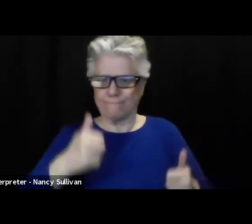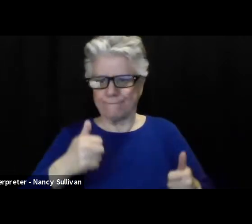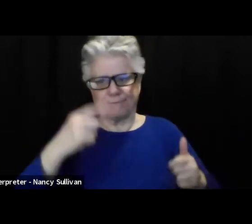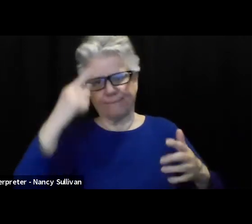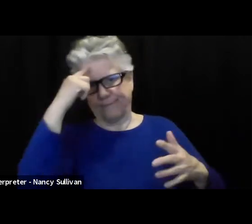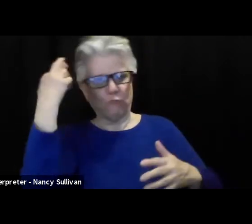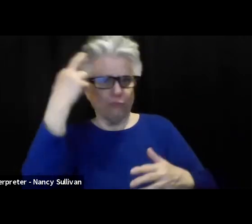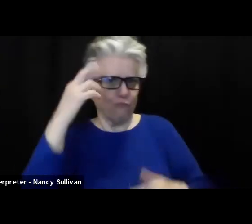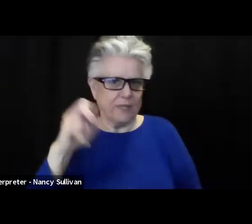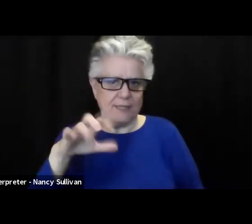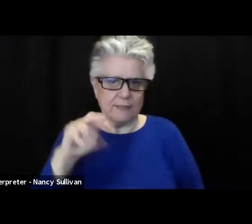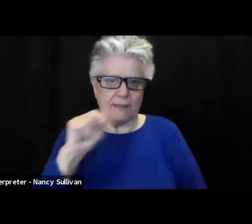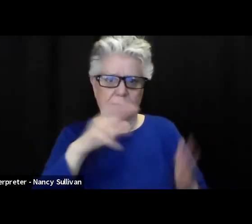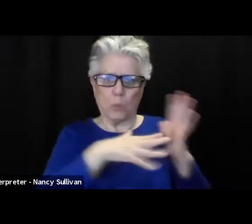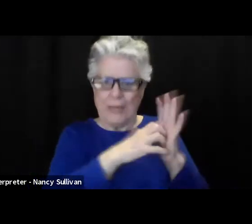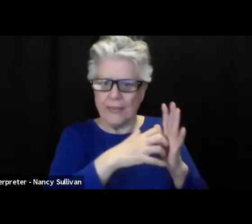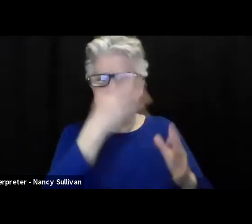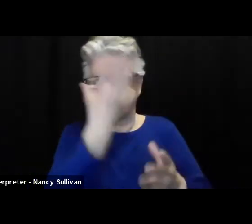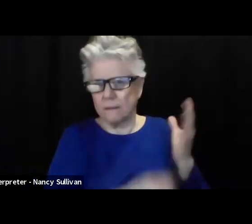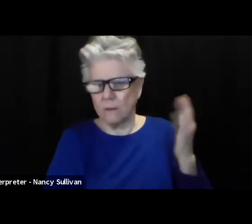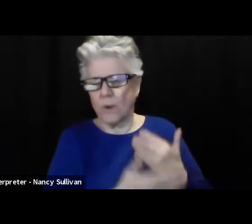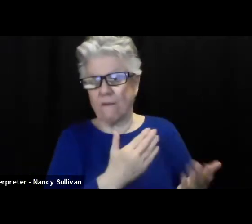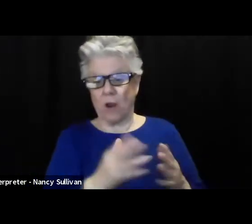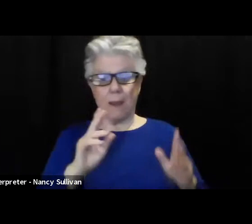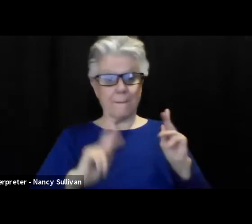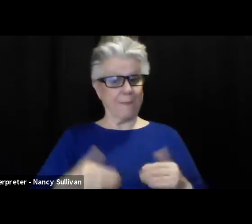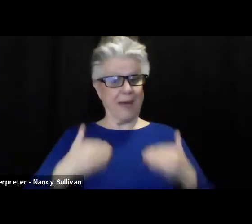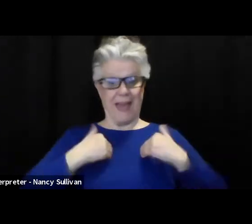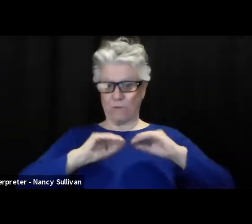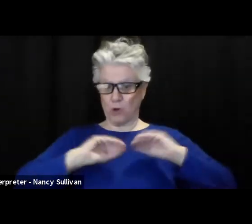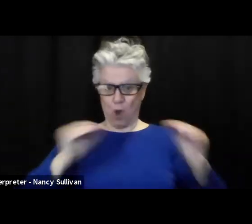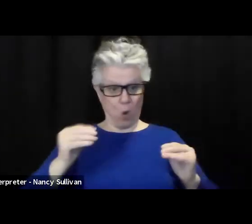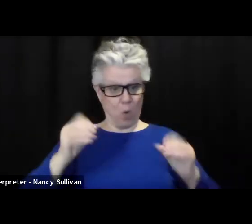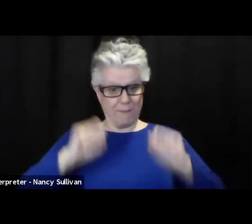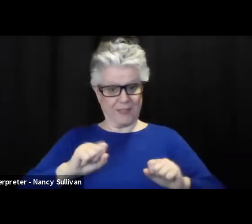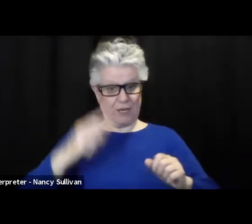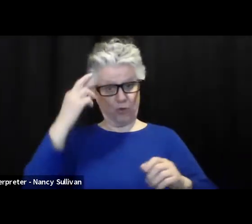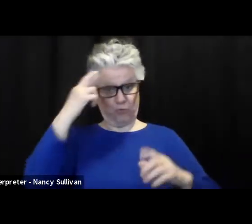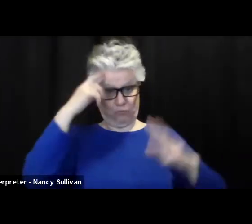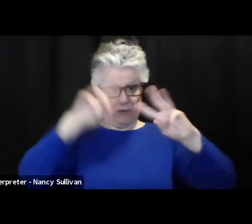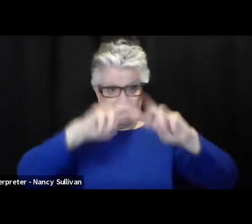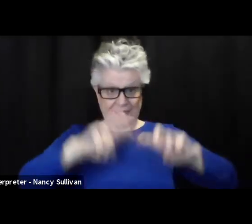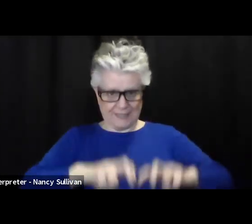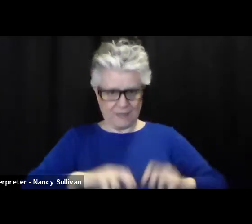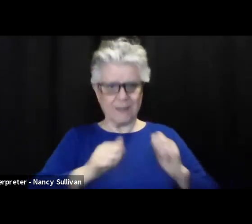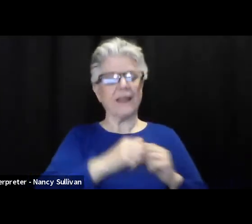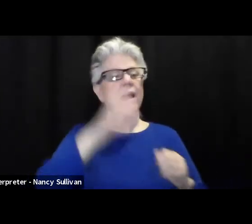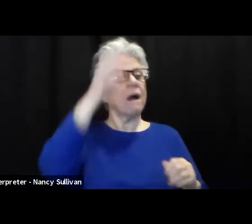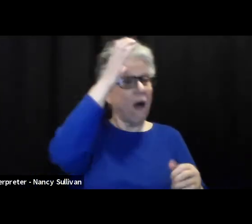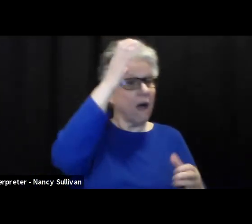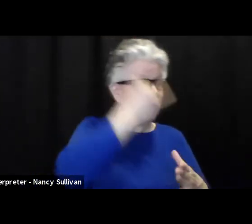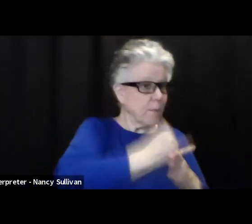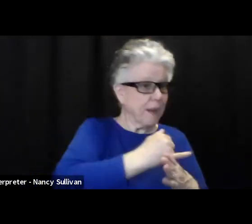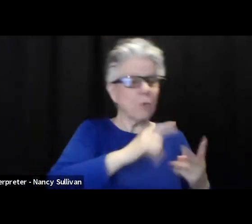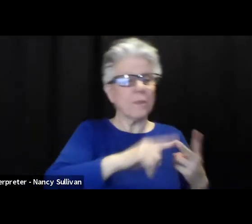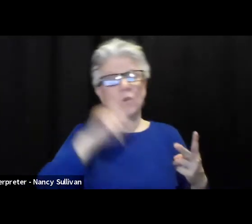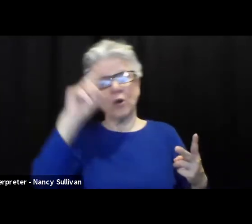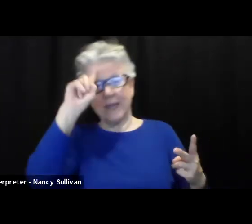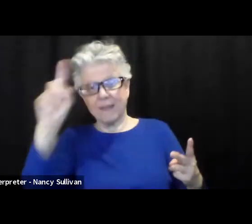that when persons are found to lack the use of reason, as with cognitive impairment or intellectual